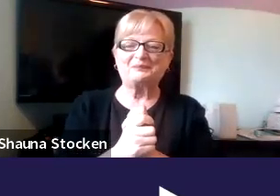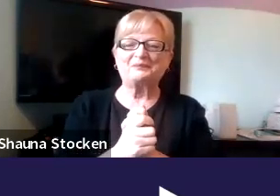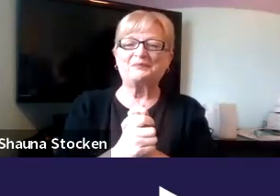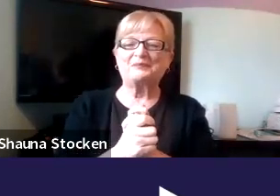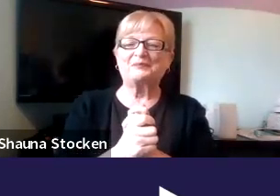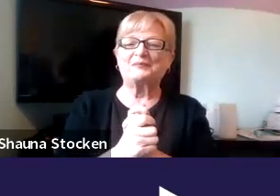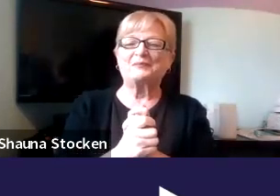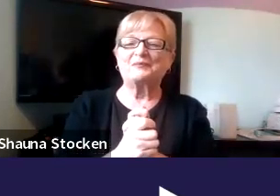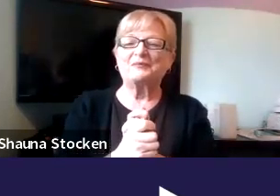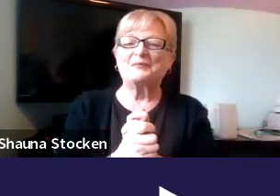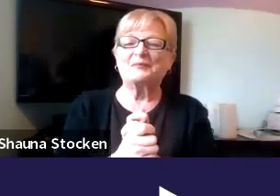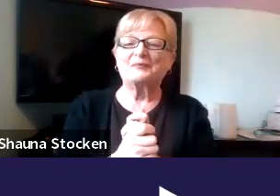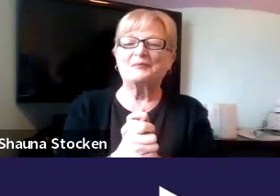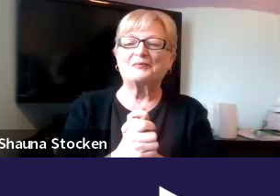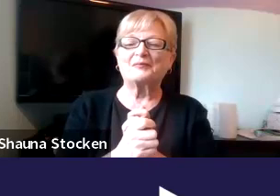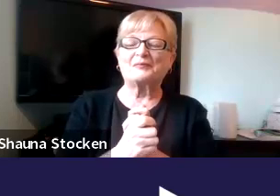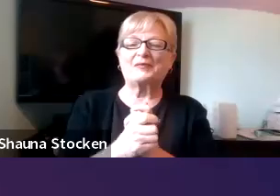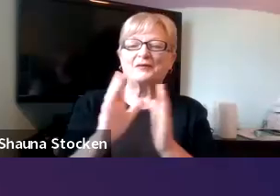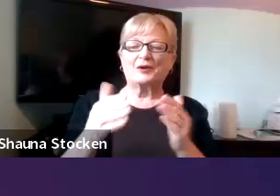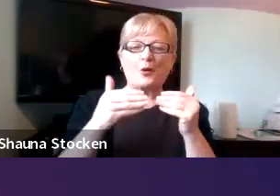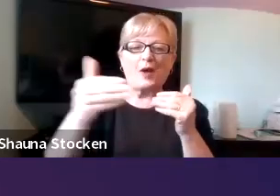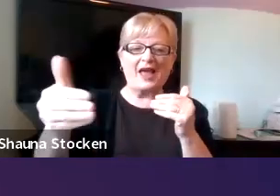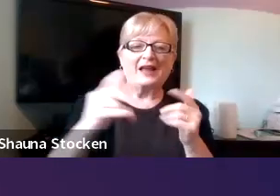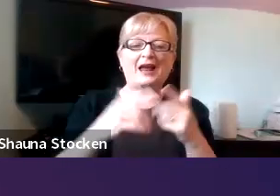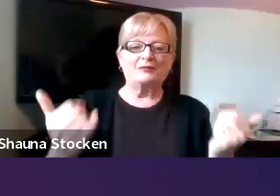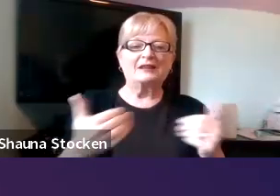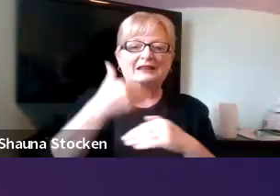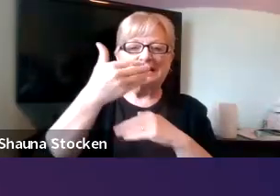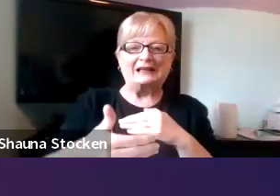All right, so we'll go ahead and move forward.